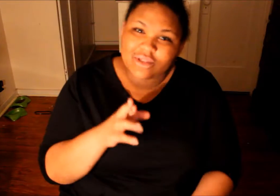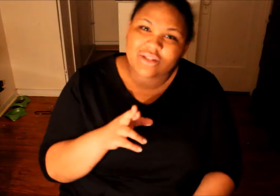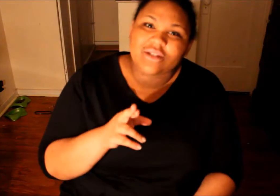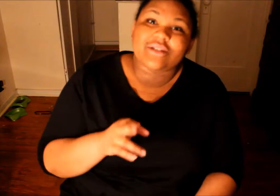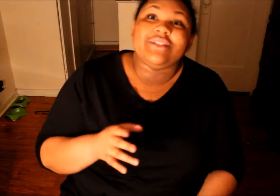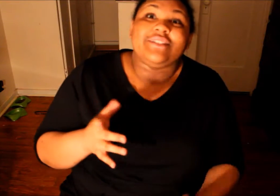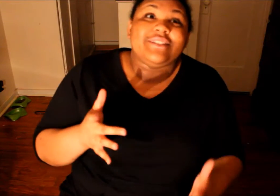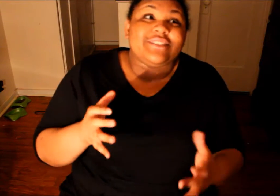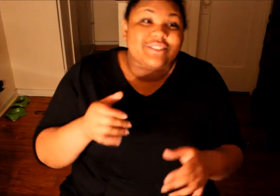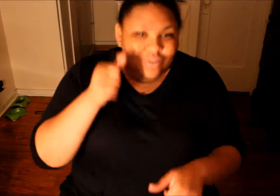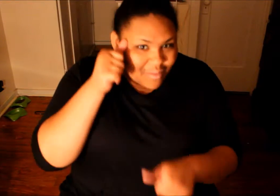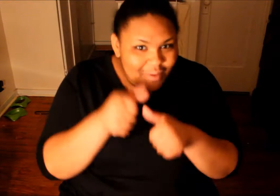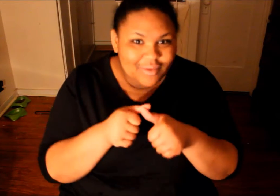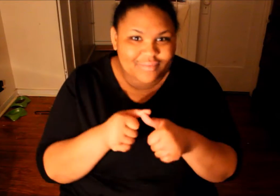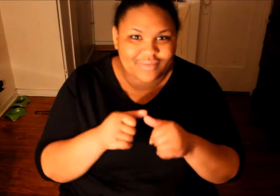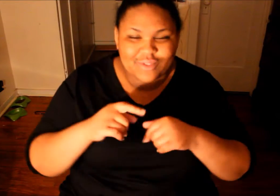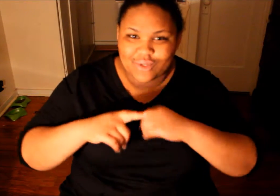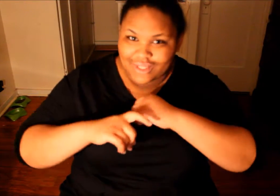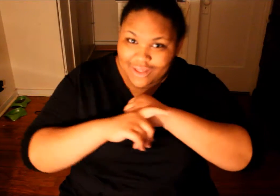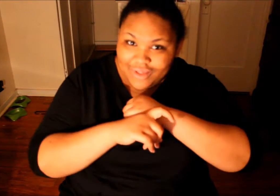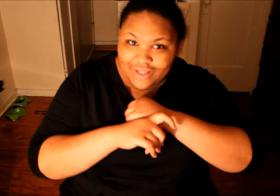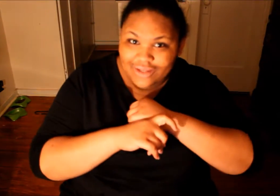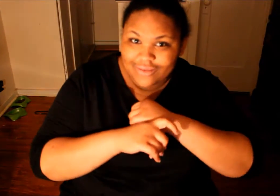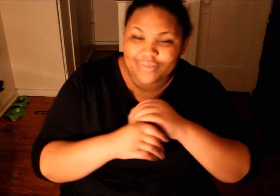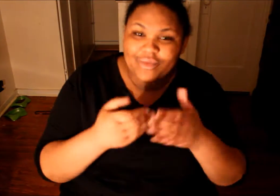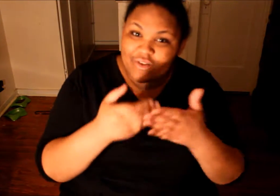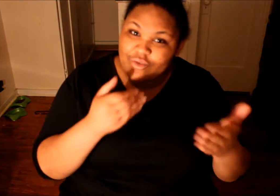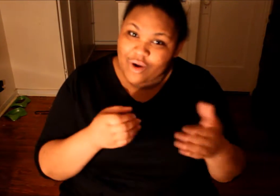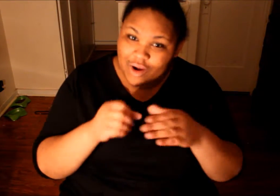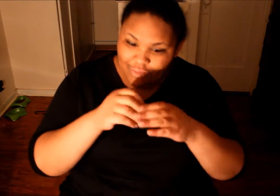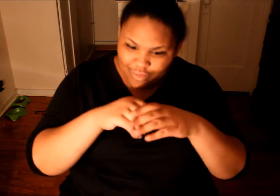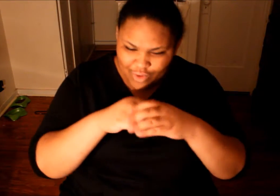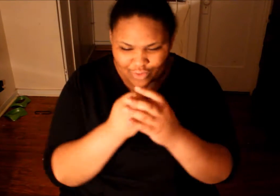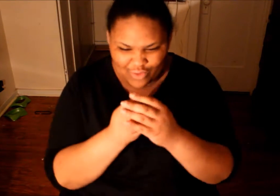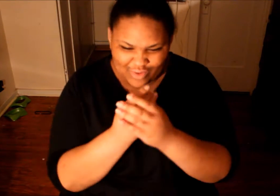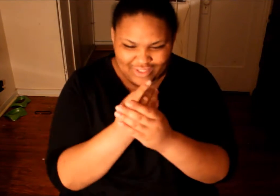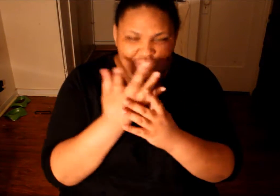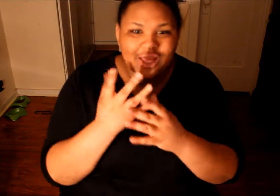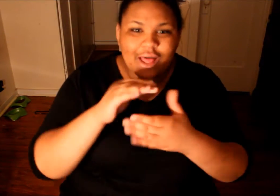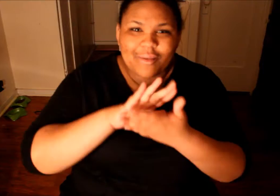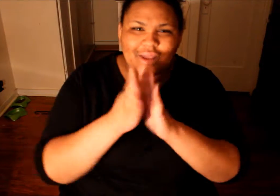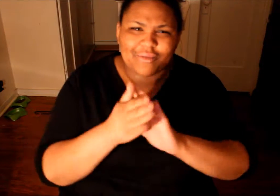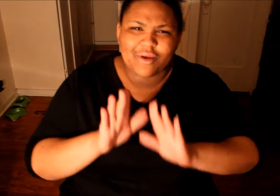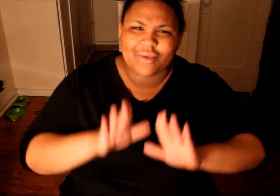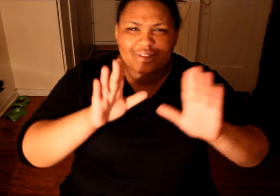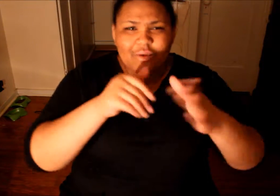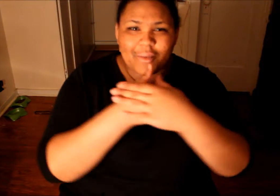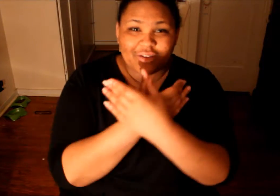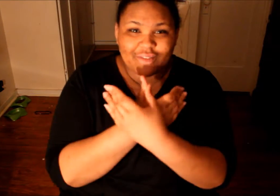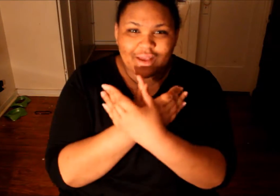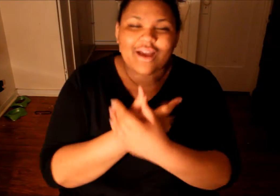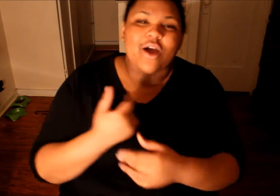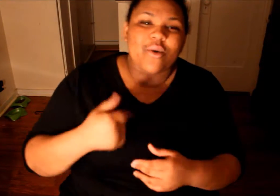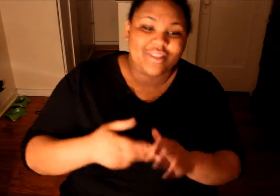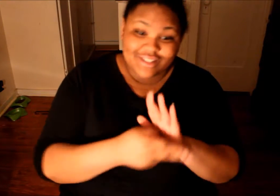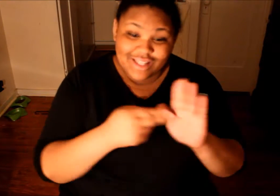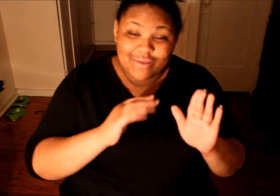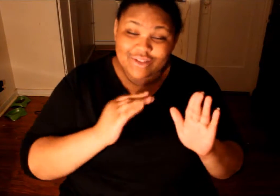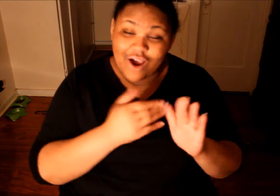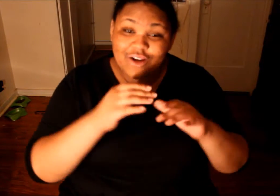so did the caterpillar before it broke through its shell and became the magnificent butterfly. Well, these labels are our shells, and we must